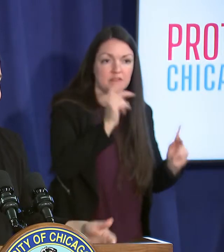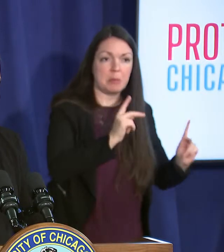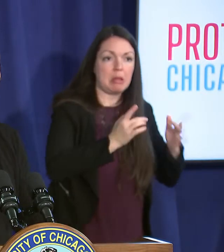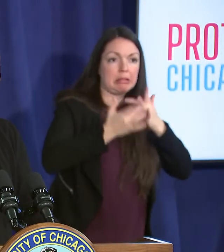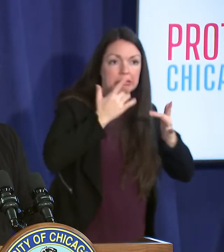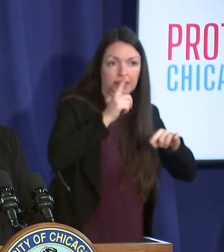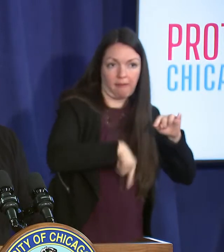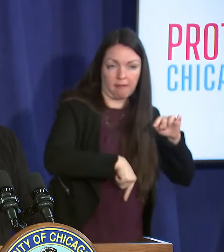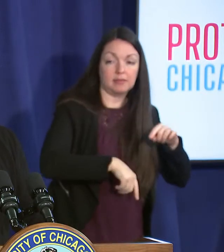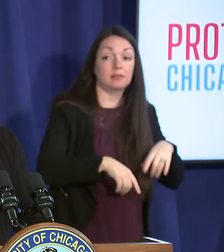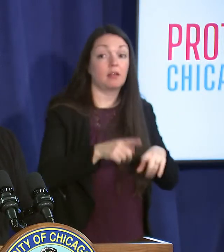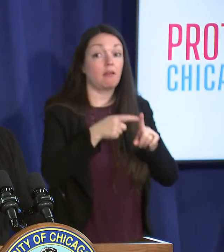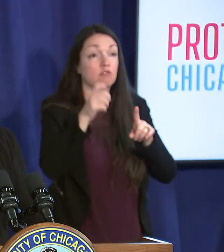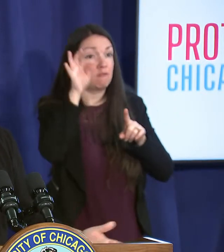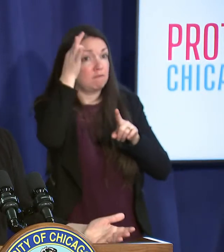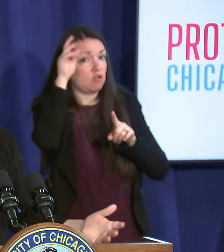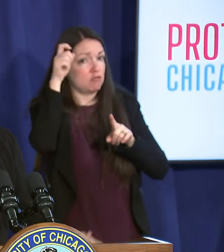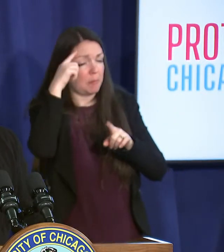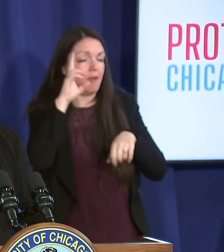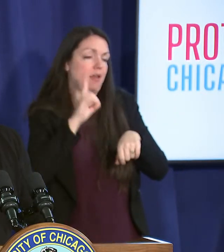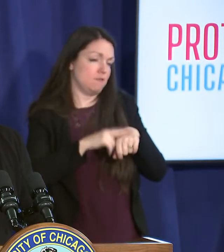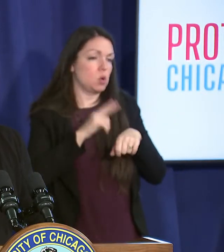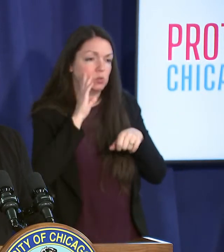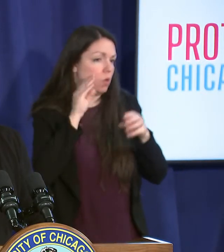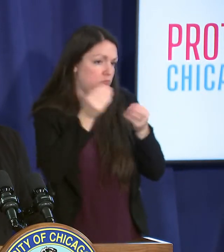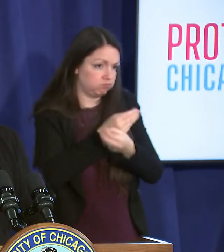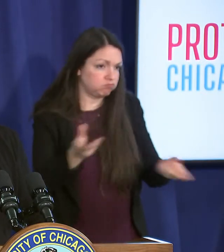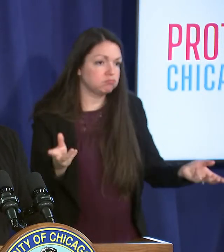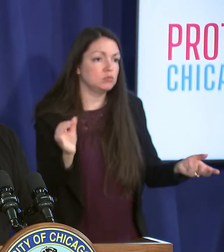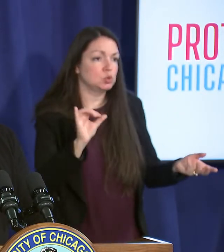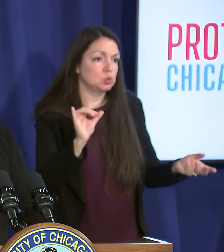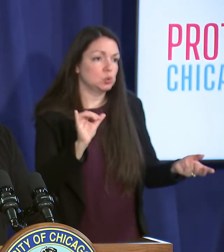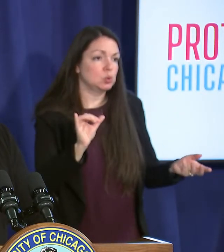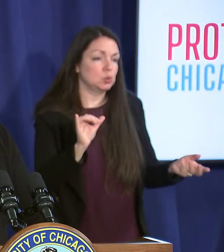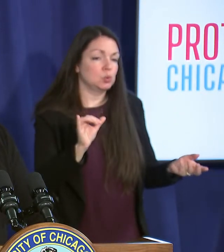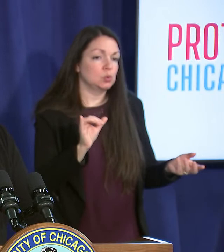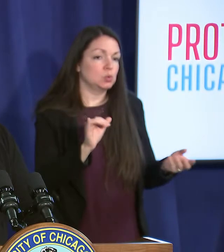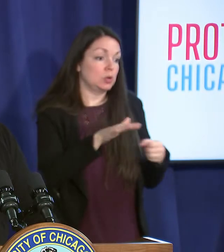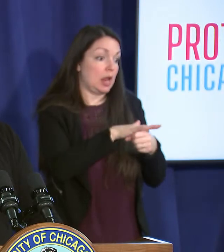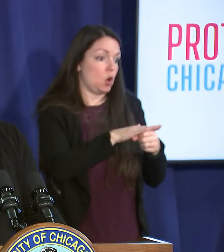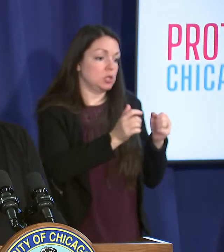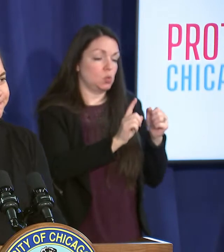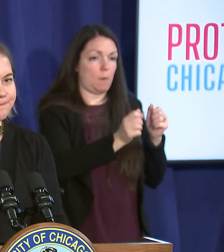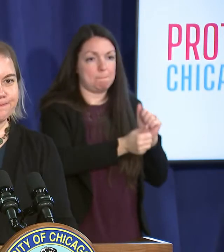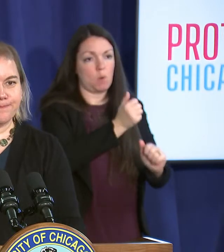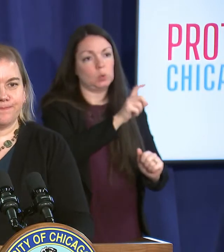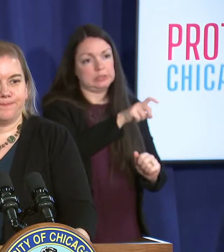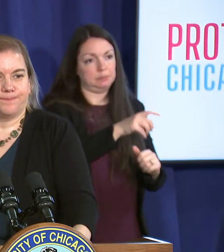certainly from the federal government, we would, of course, in the same way we do for everything else, distribute them in areas where it's most needed.